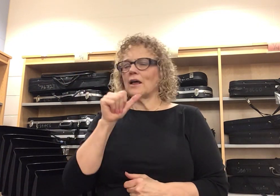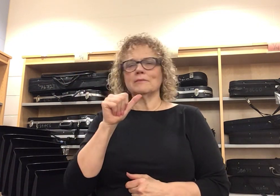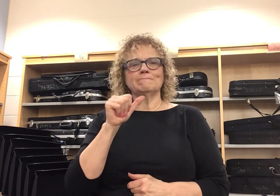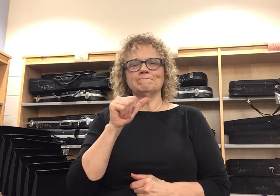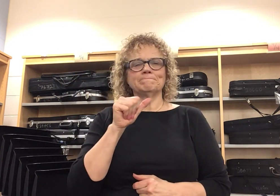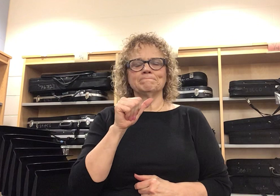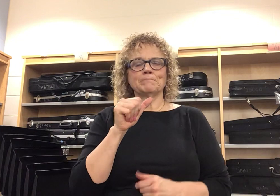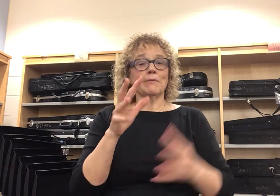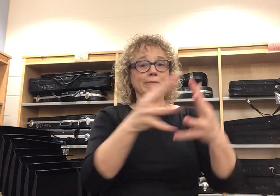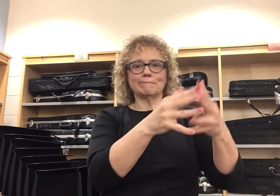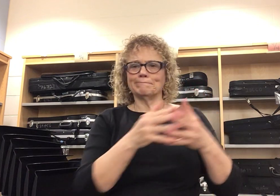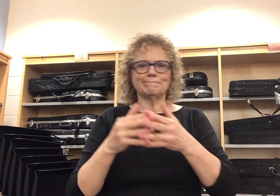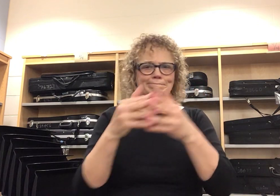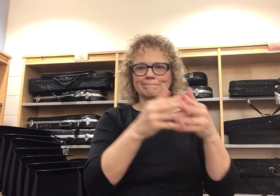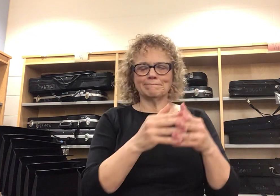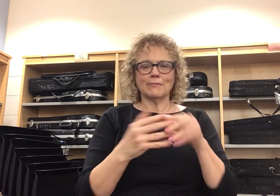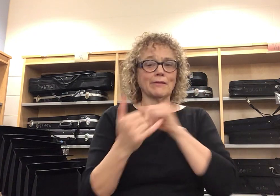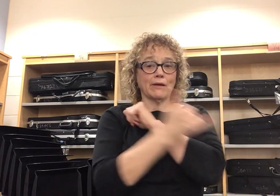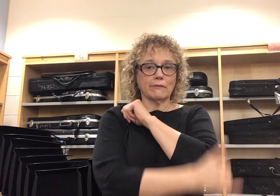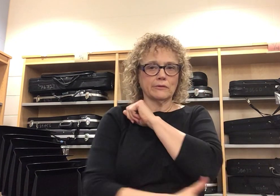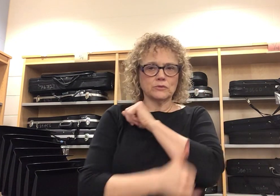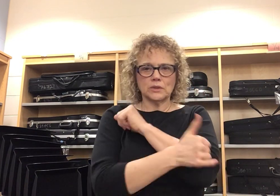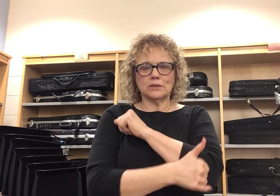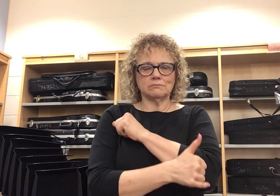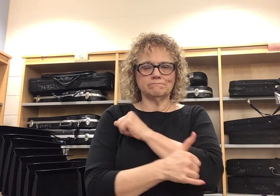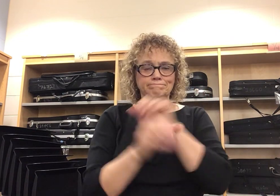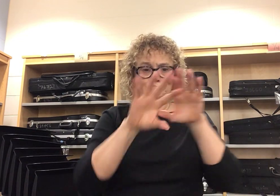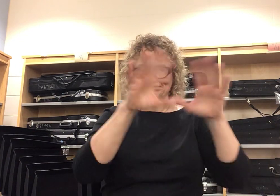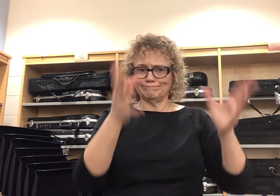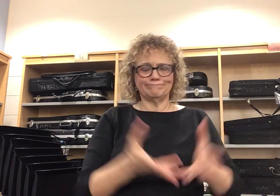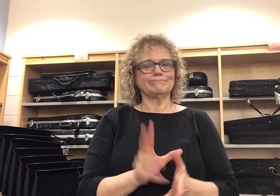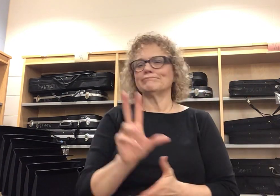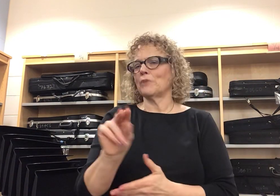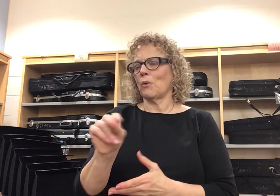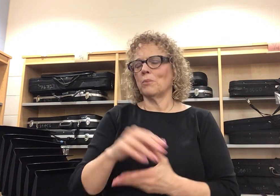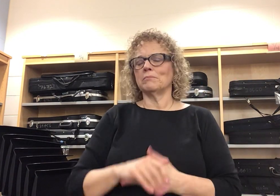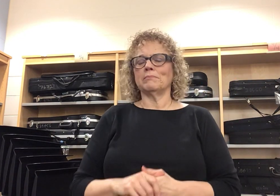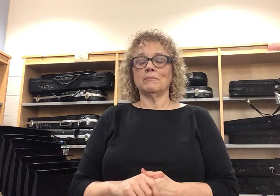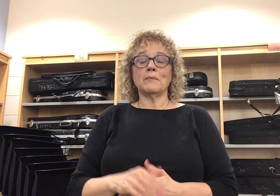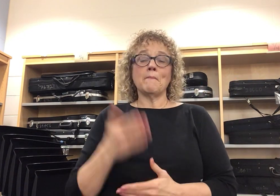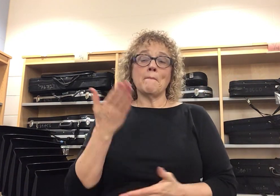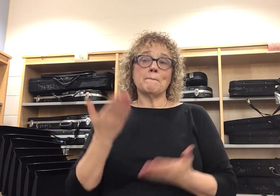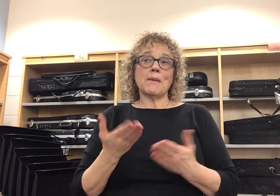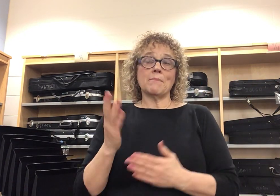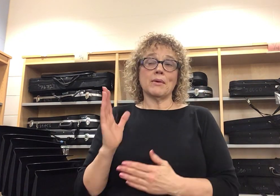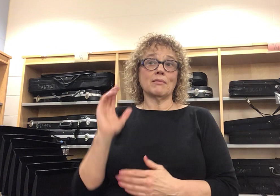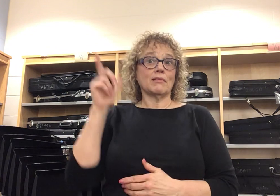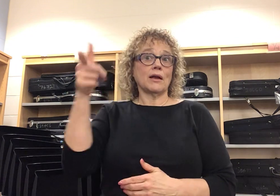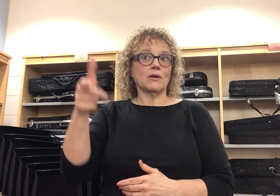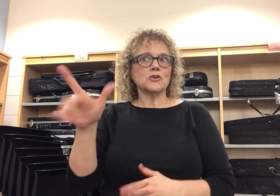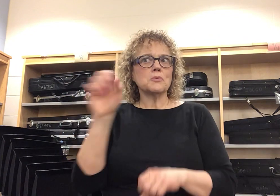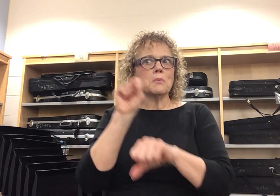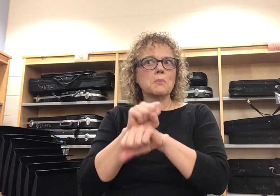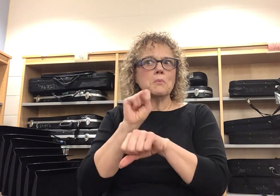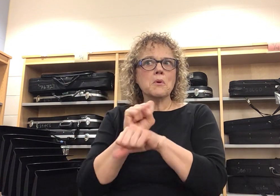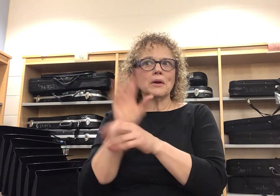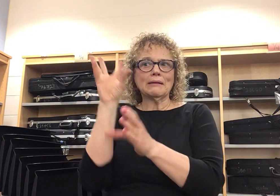And then when you really work for Omaha World Herald, then you can work in the sports department. For this paper, we're going to cover Lewis and